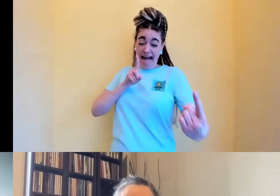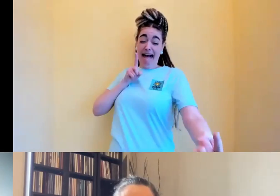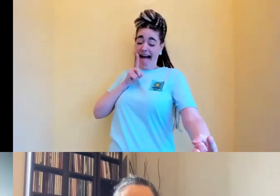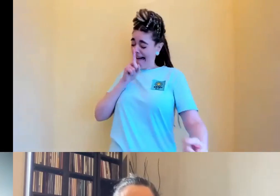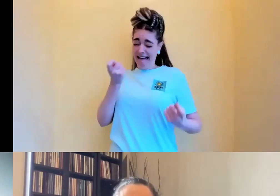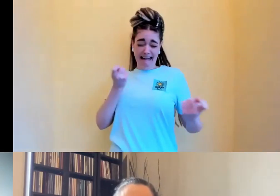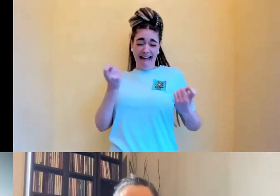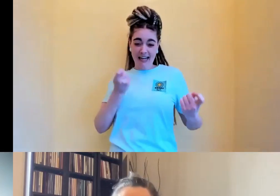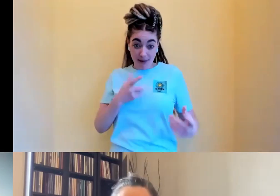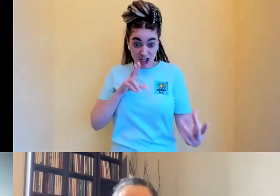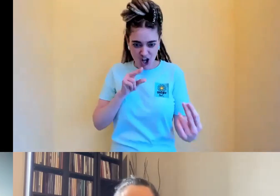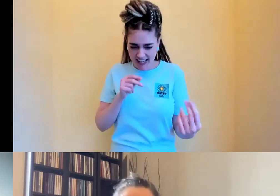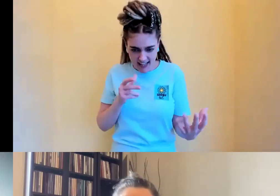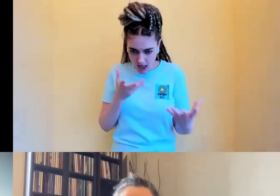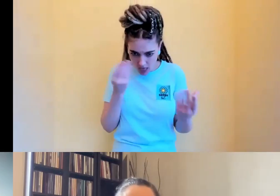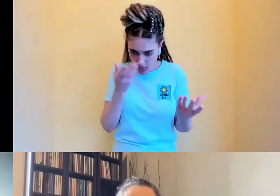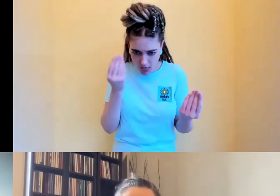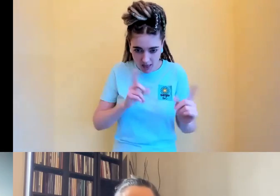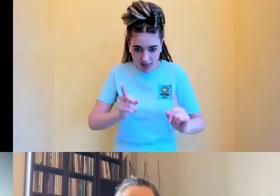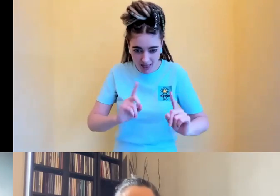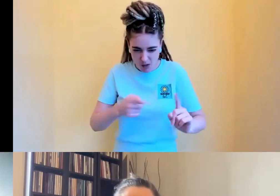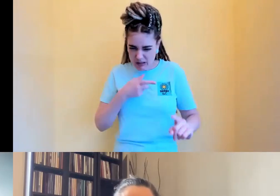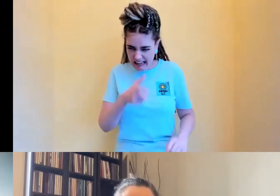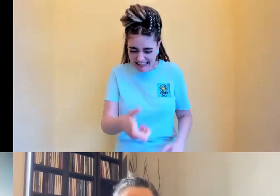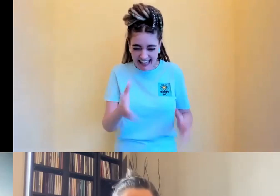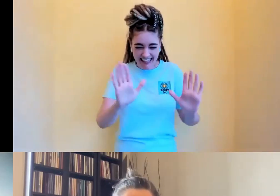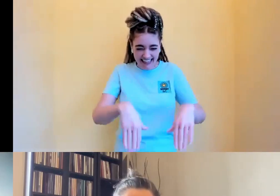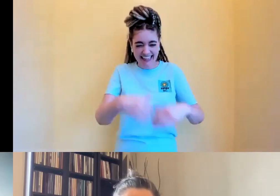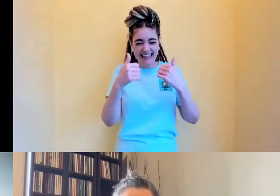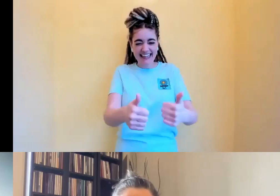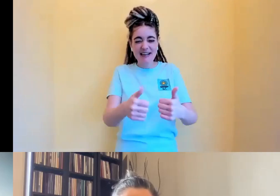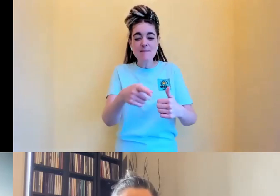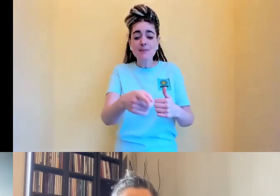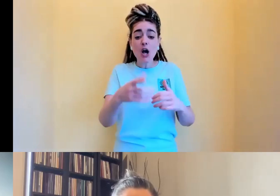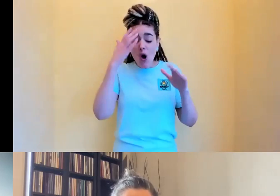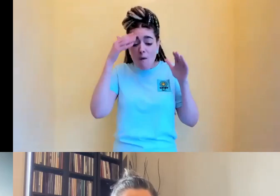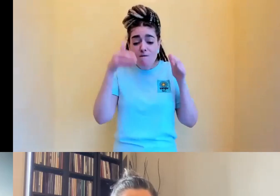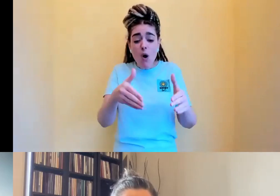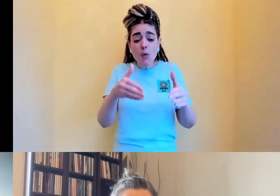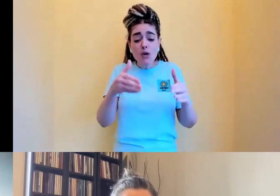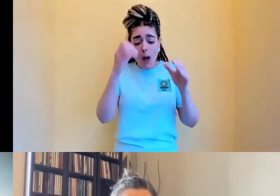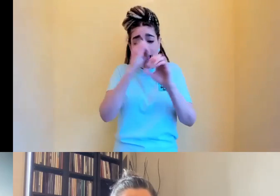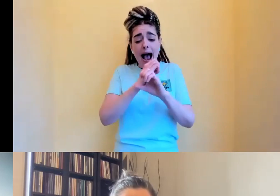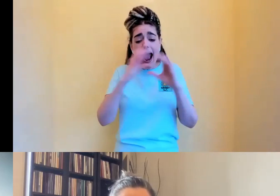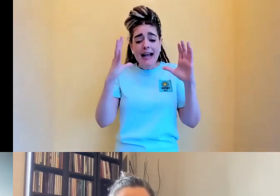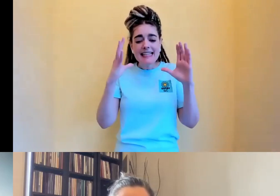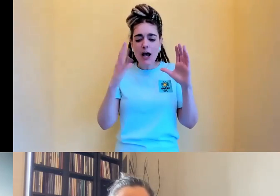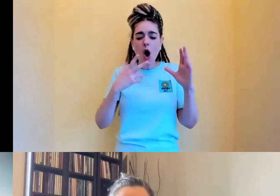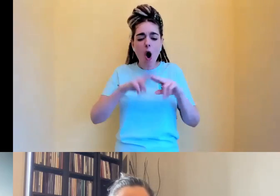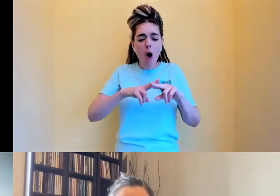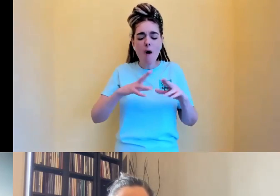that suddenly when you're talking to people, it's like, what did I say? Well, it was about this idea of the